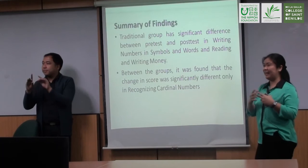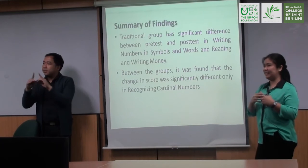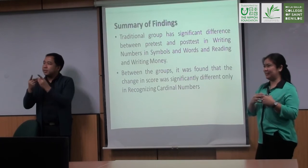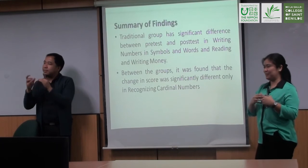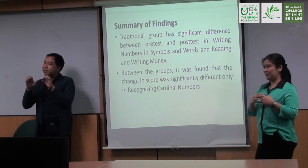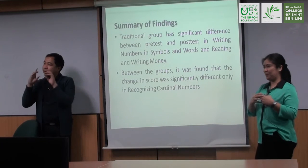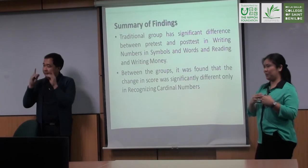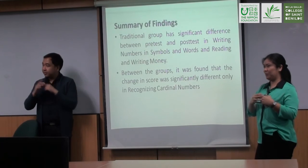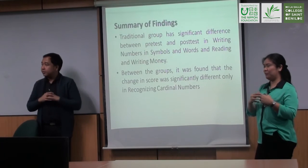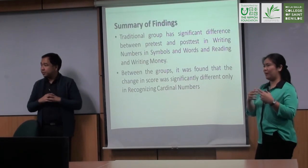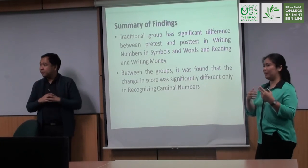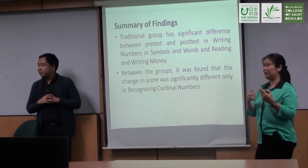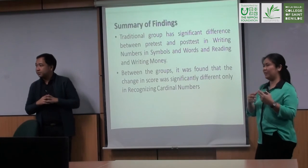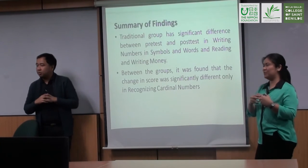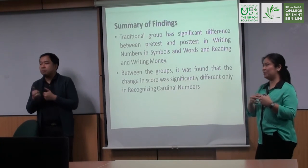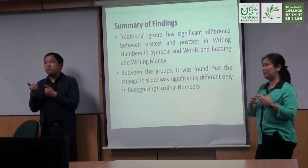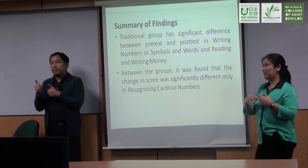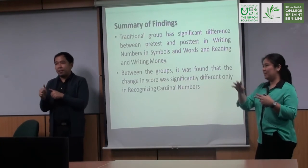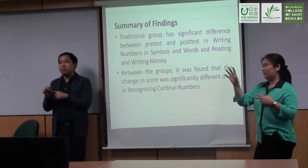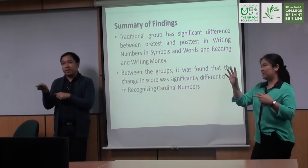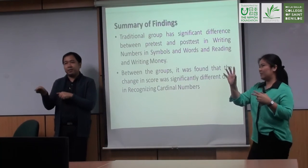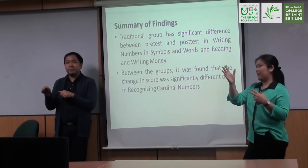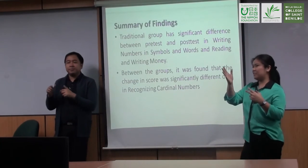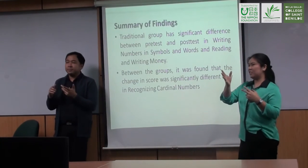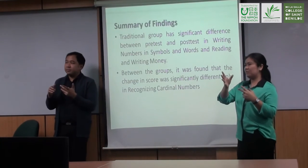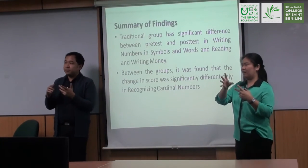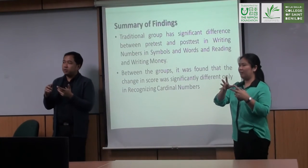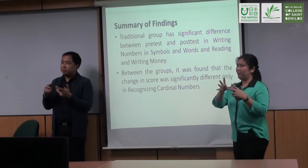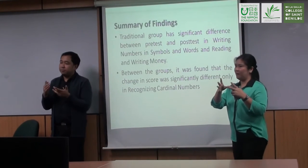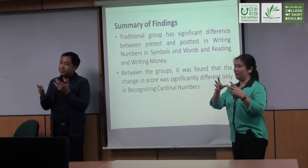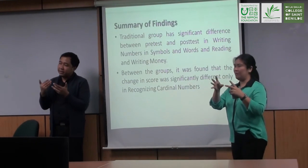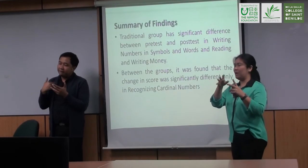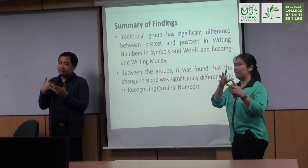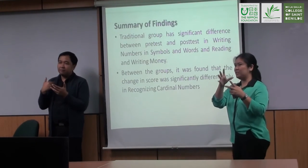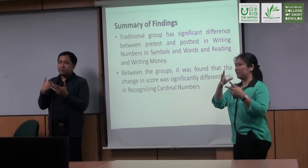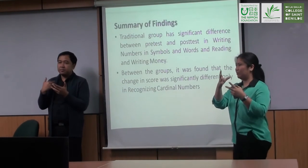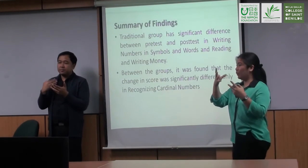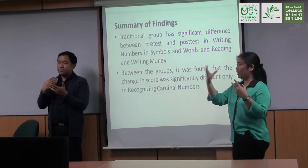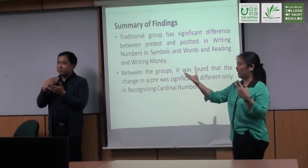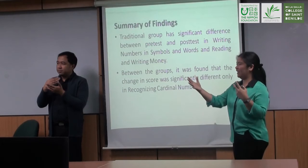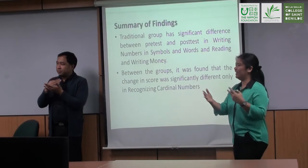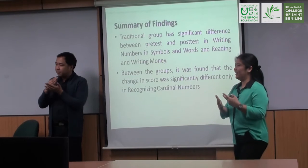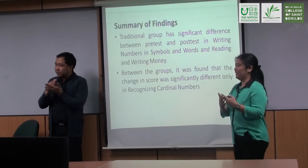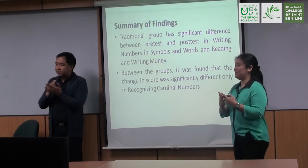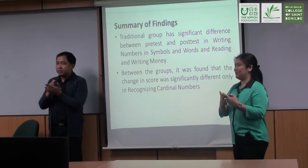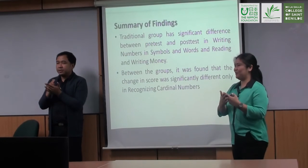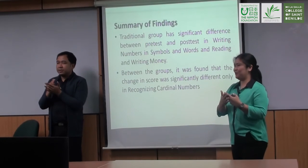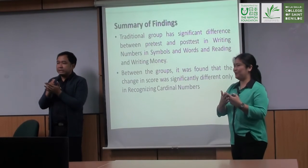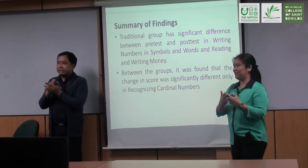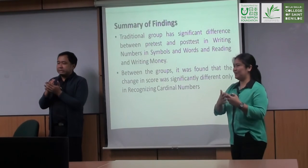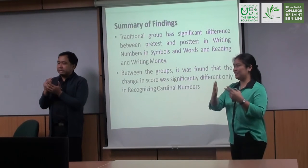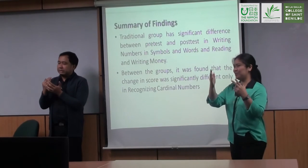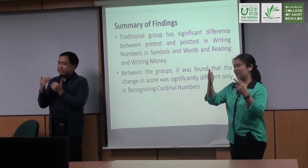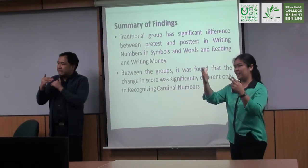the DepEd. So we follow this. So there's a budget, parang may budget work.